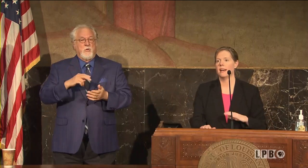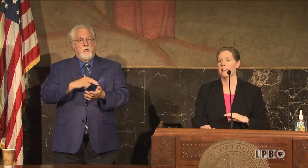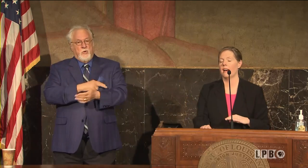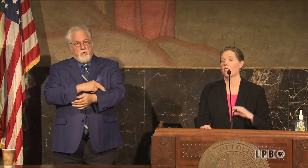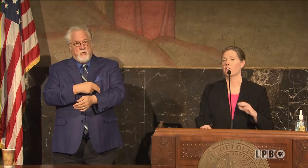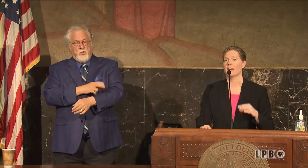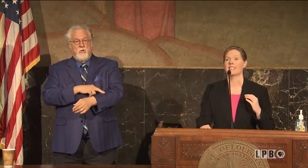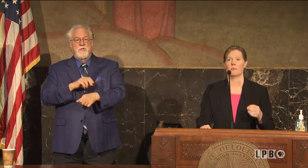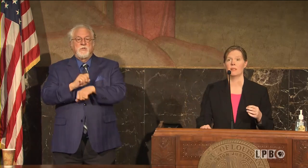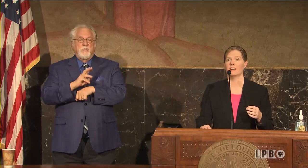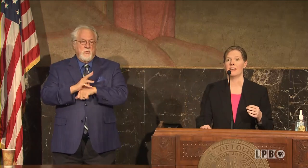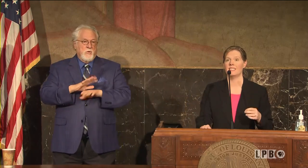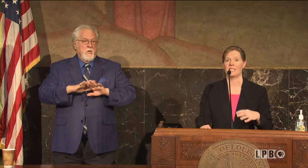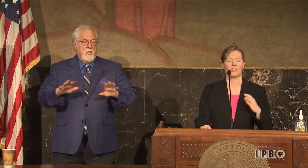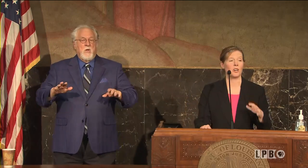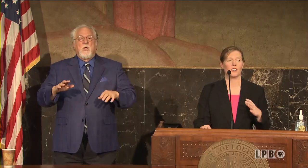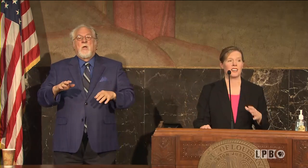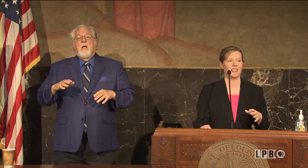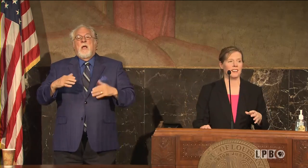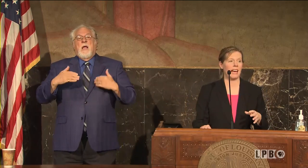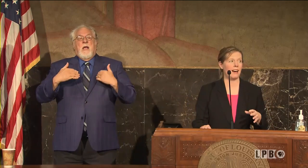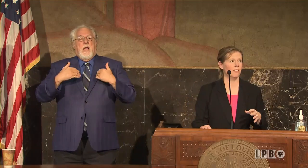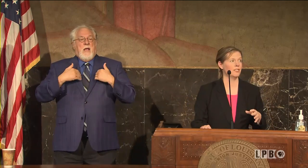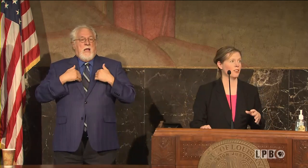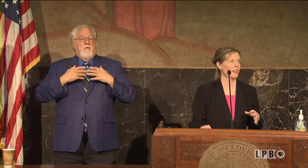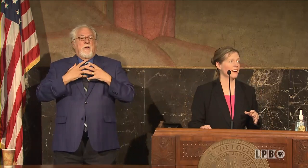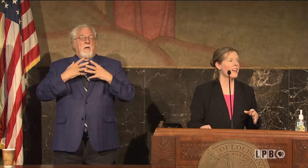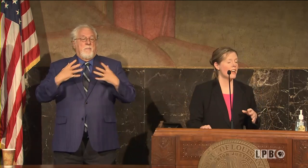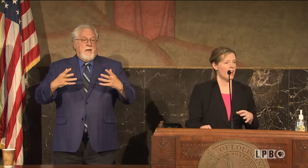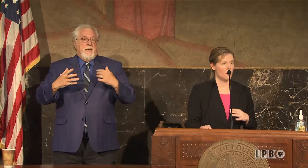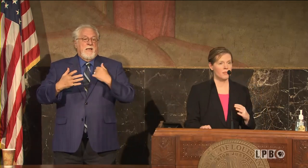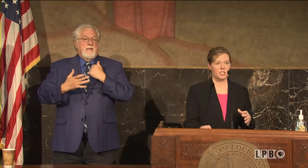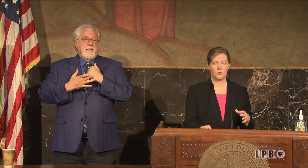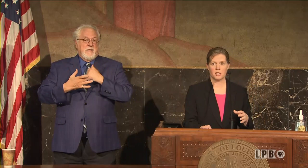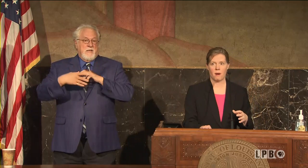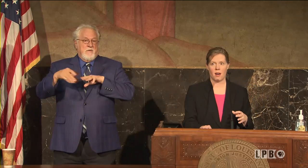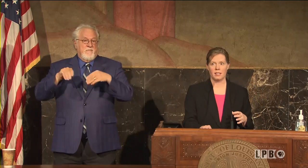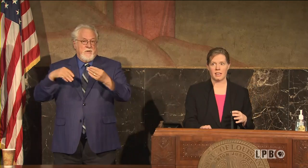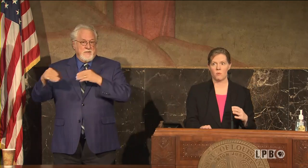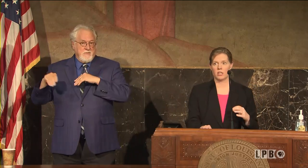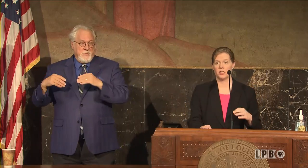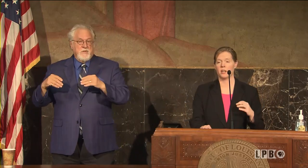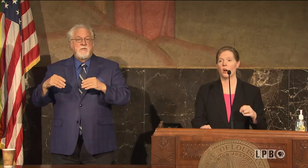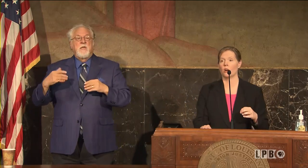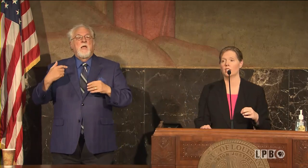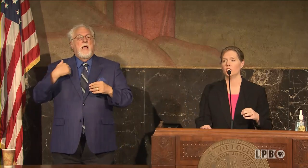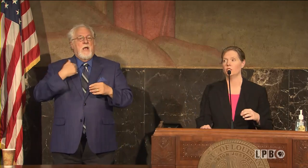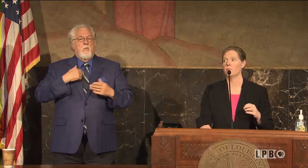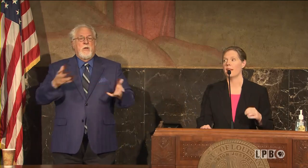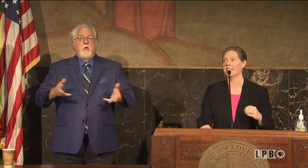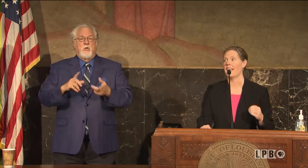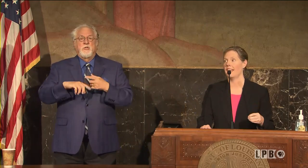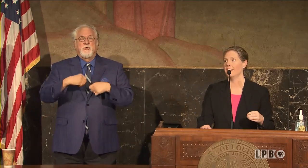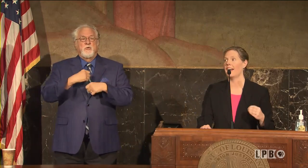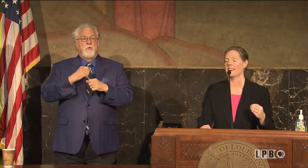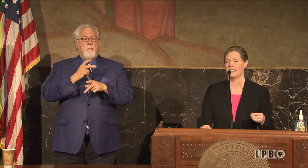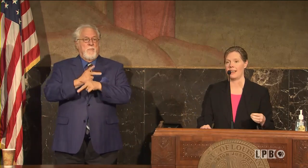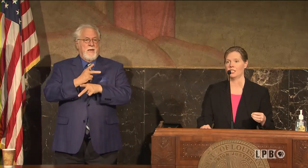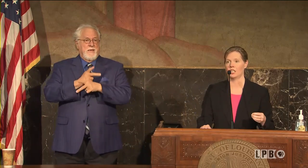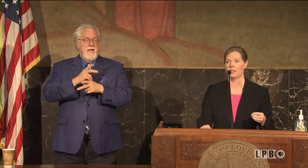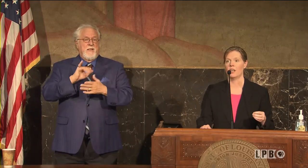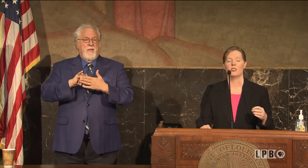many telehealth flexibilities that are currently allowed during this response, and we just encourage you to maintain